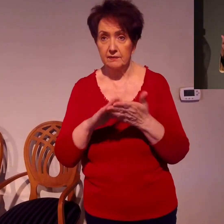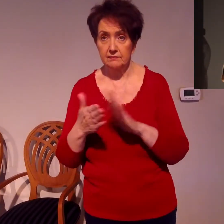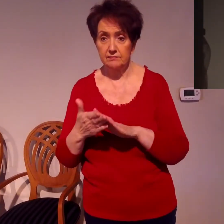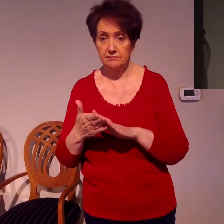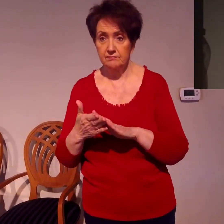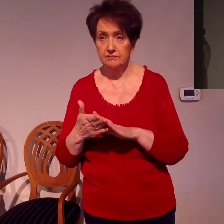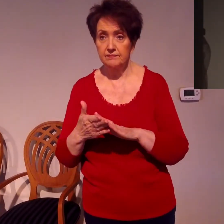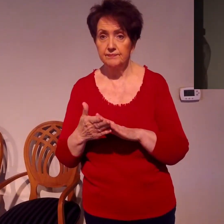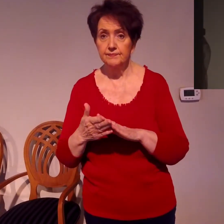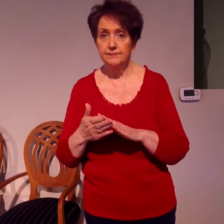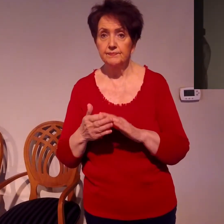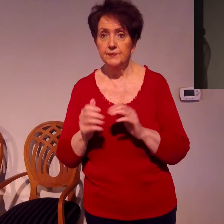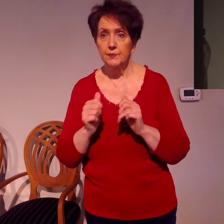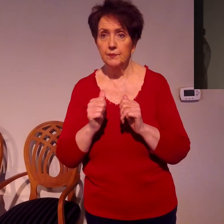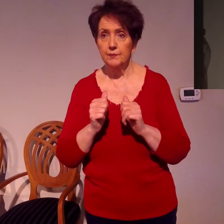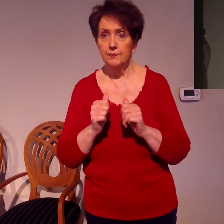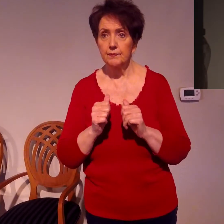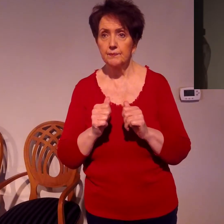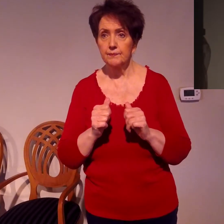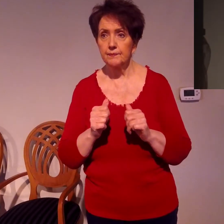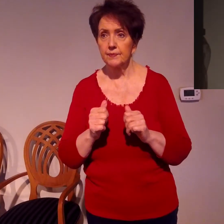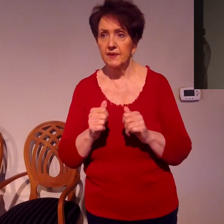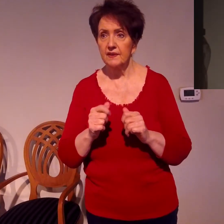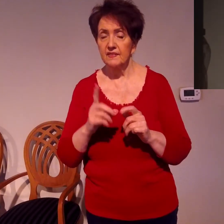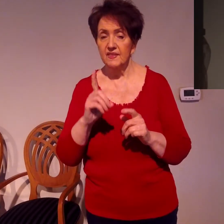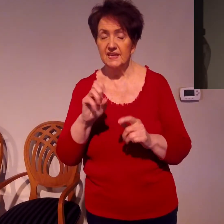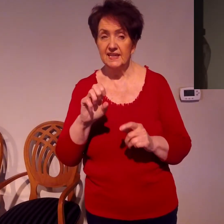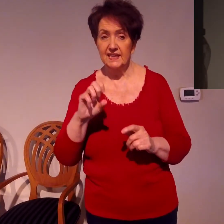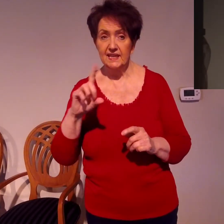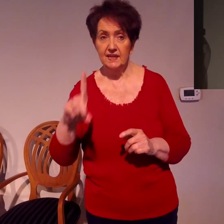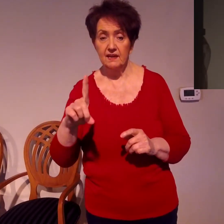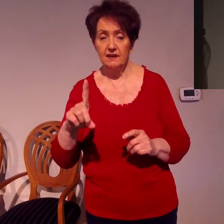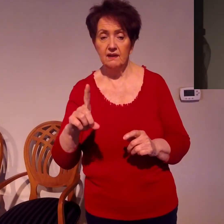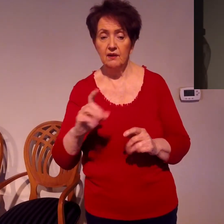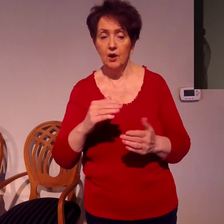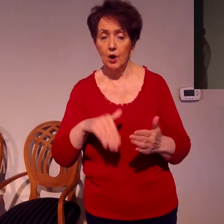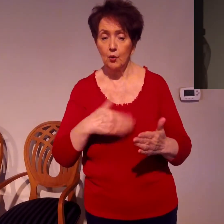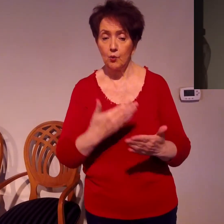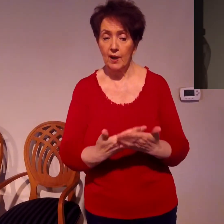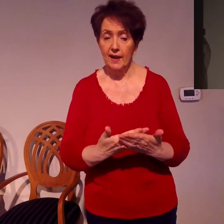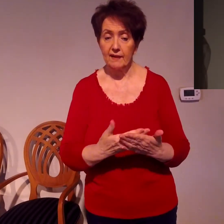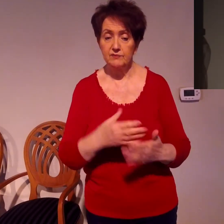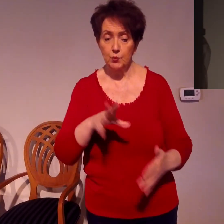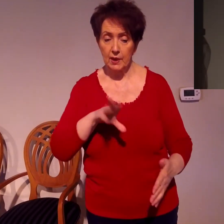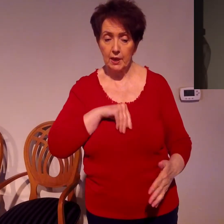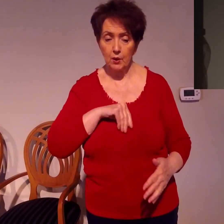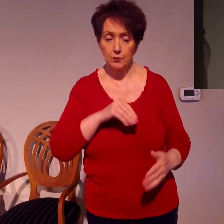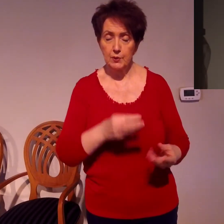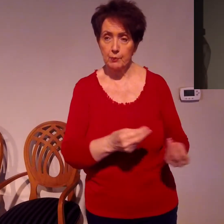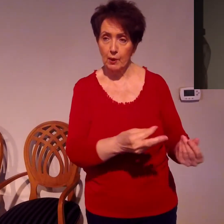community members, the quit claim deed arrived in our mailbox. We own a piece of property.